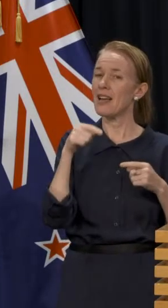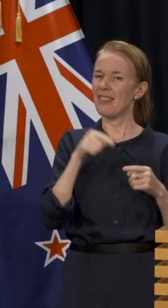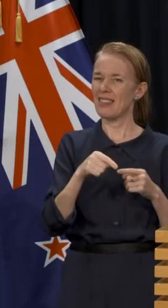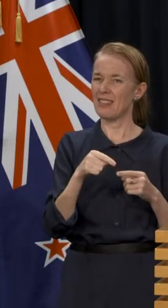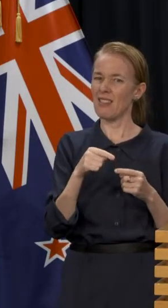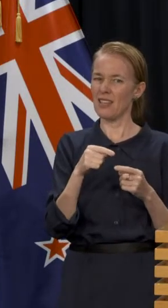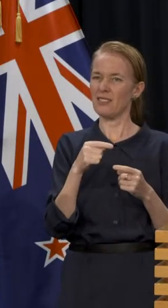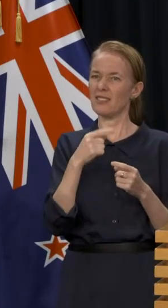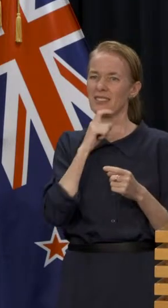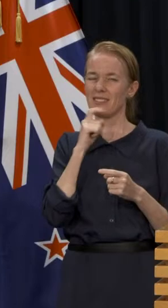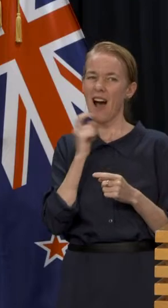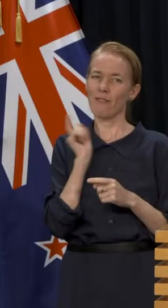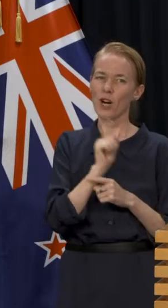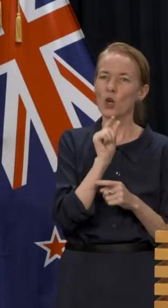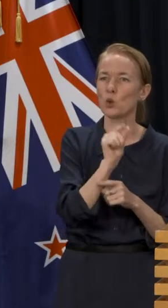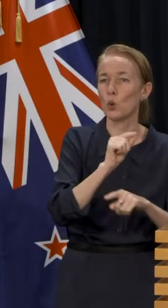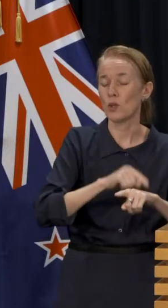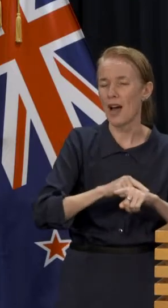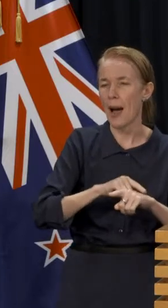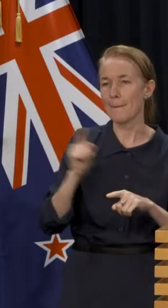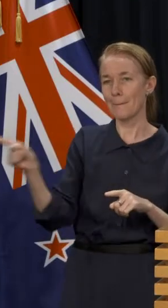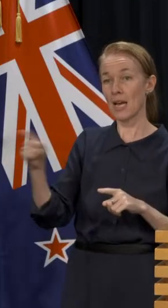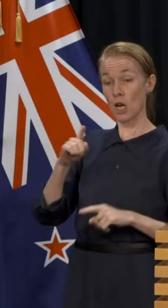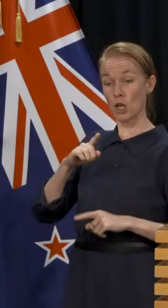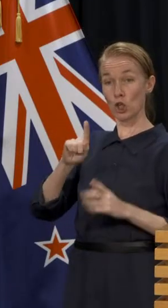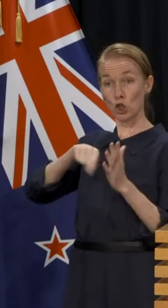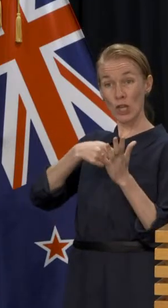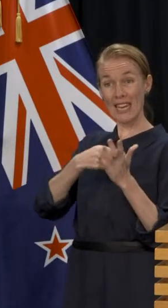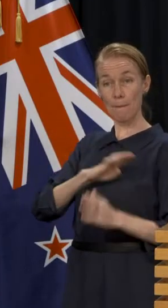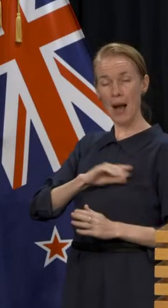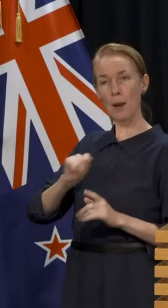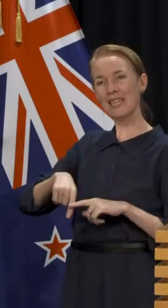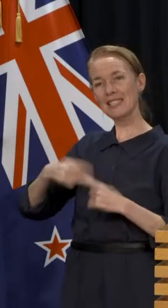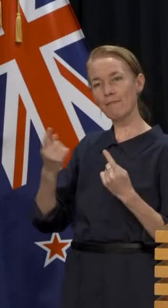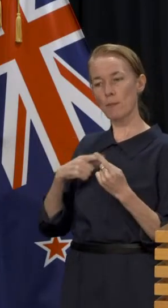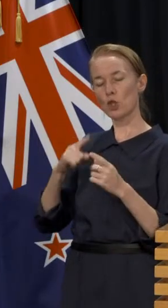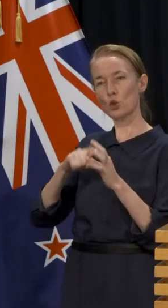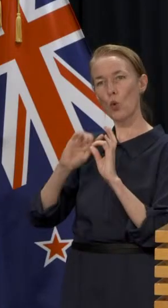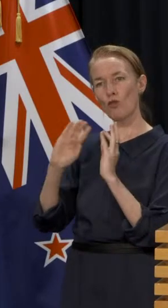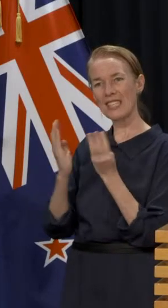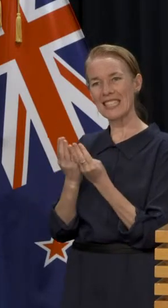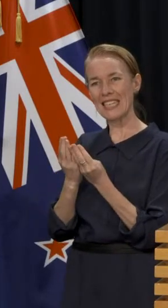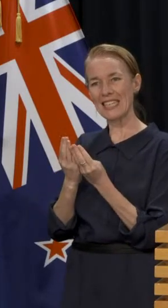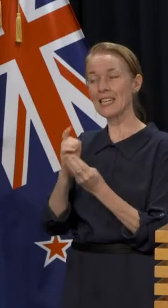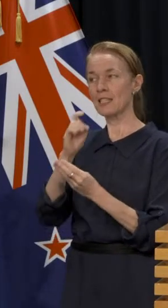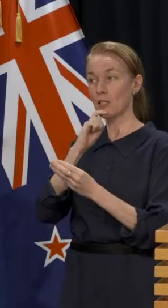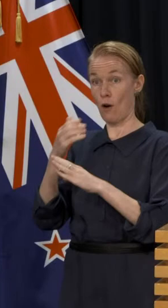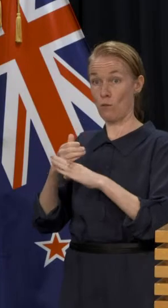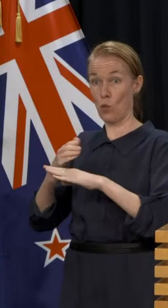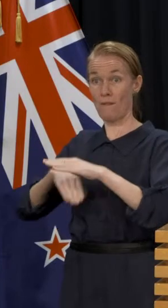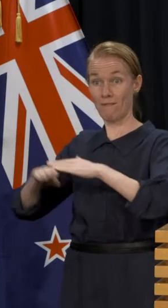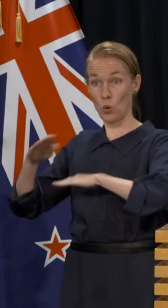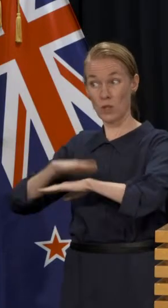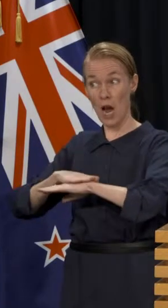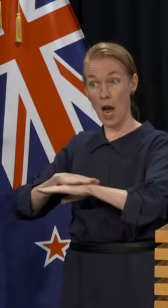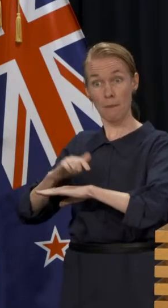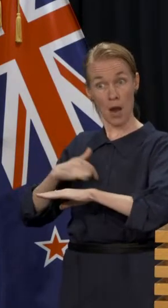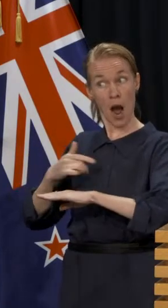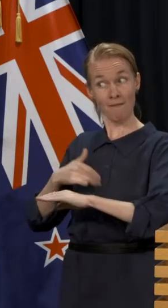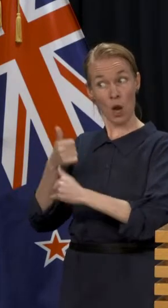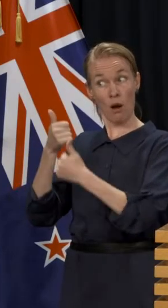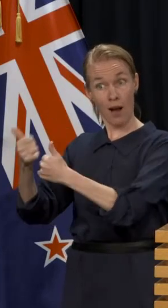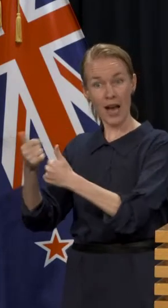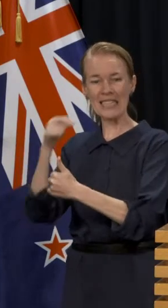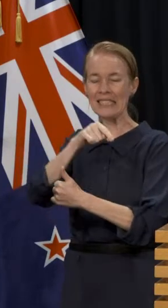role as opposed to at the Jet Park where the quarantine's taking place. So very comfortable about the Jet Park, still in discussions around the rest of the managed